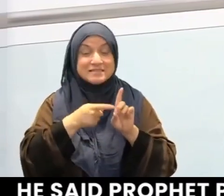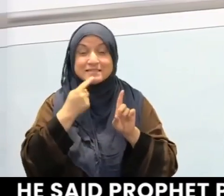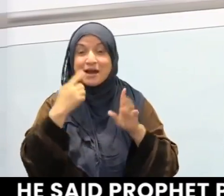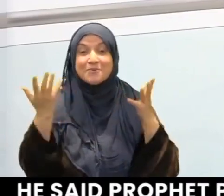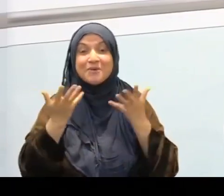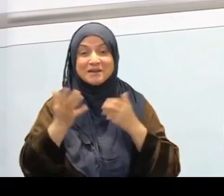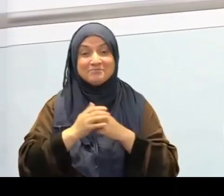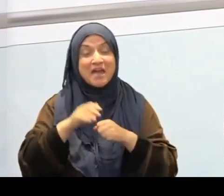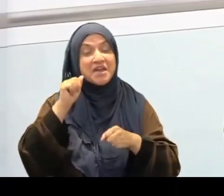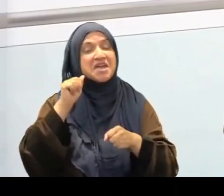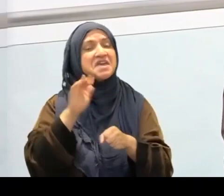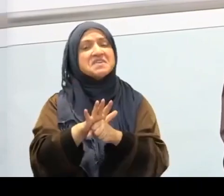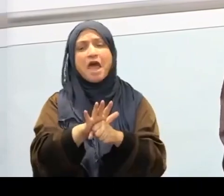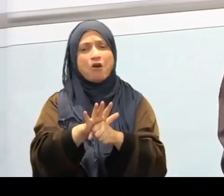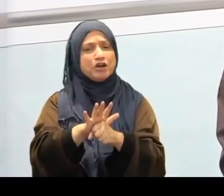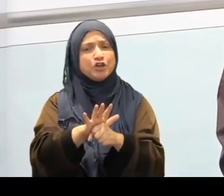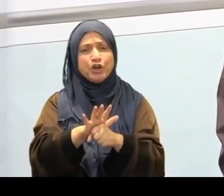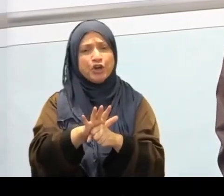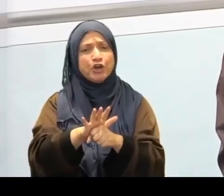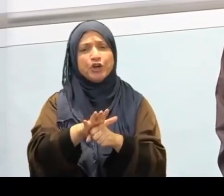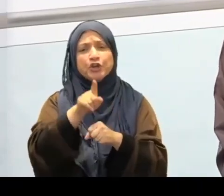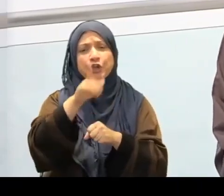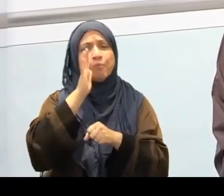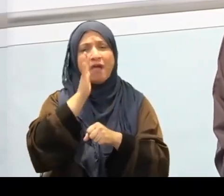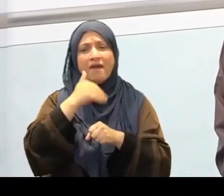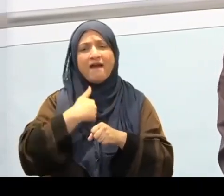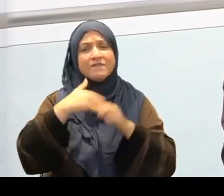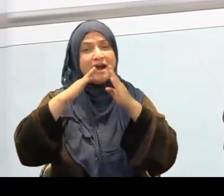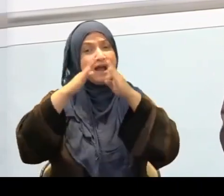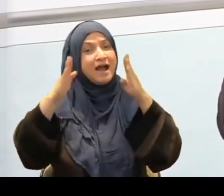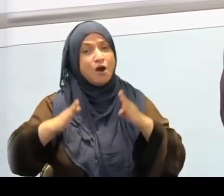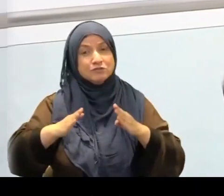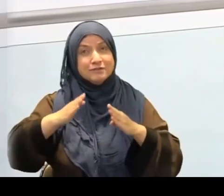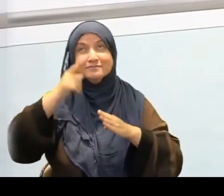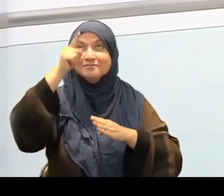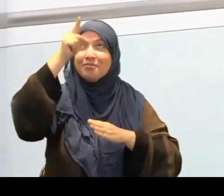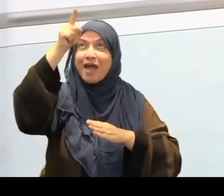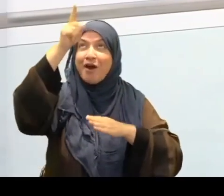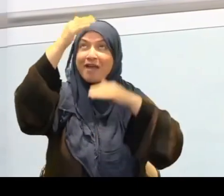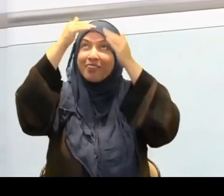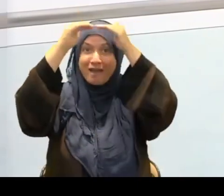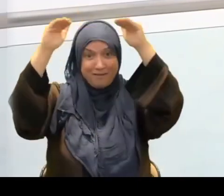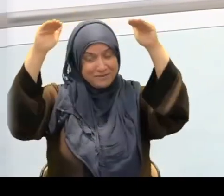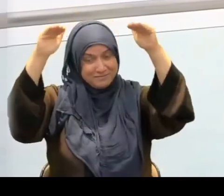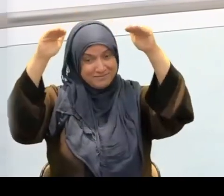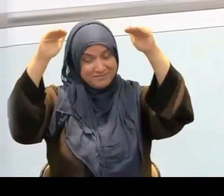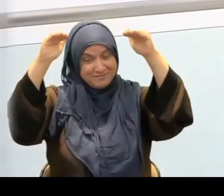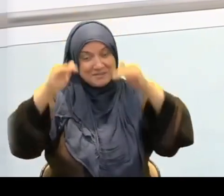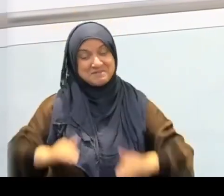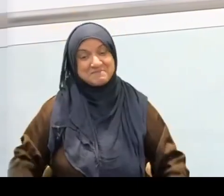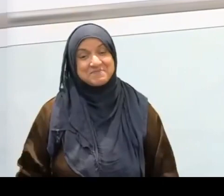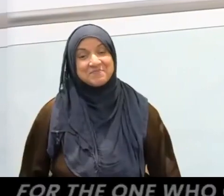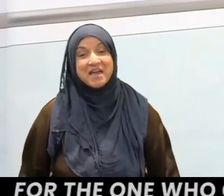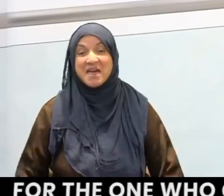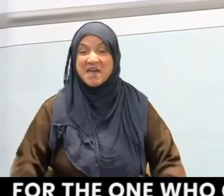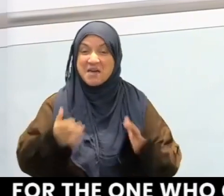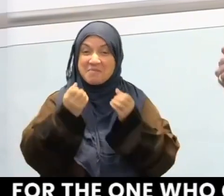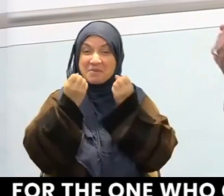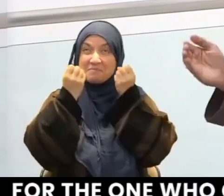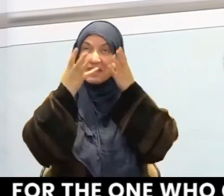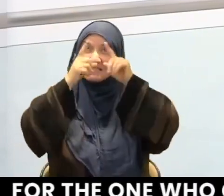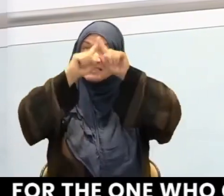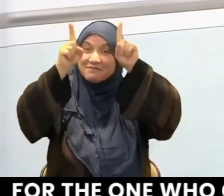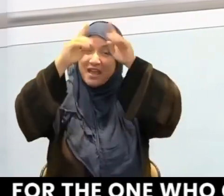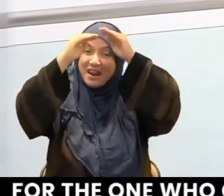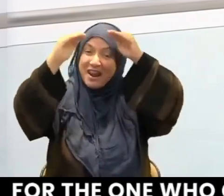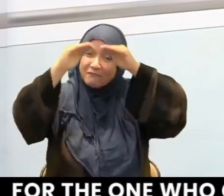paradise. In the outskirts of paradise, the middle of paradise, and in the highest level of paradise. For the one who